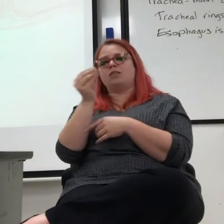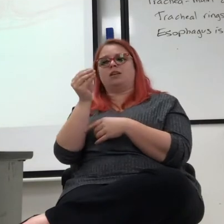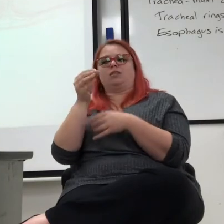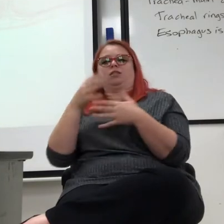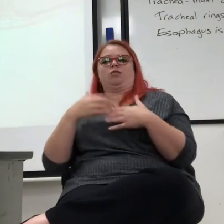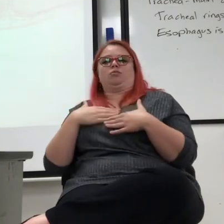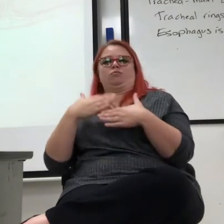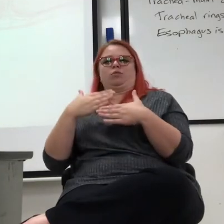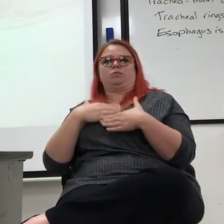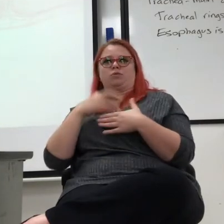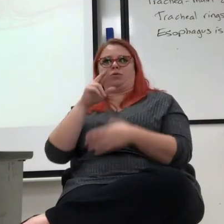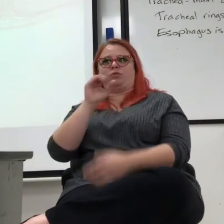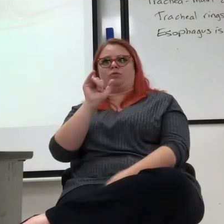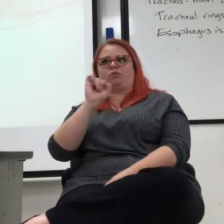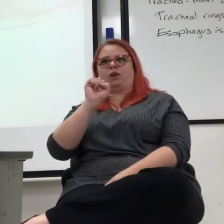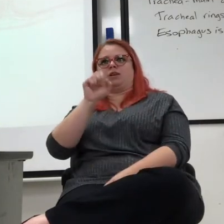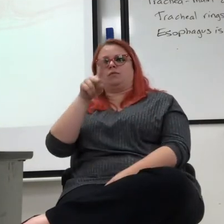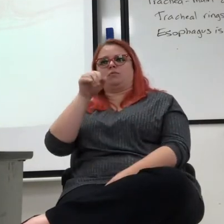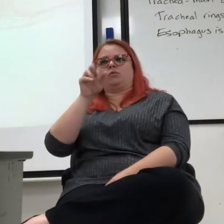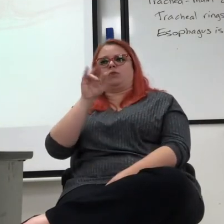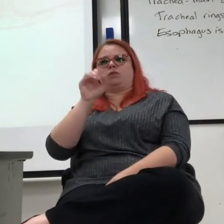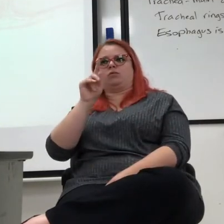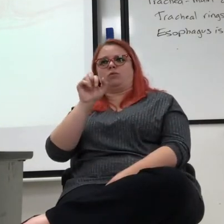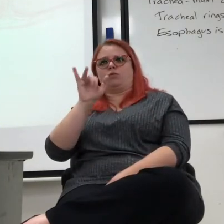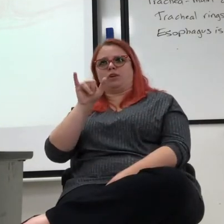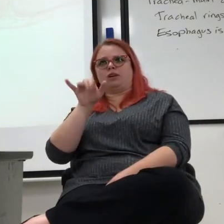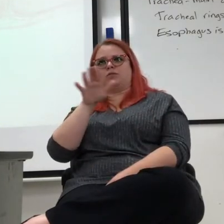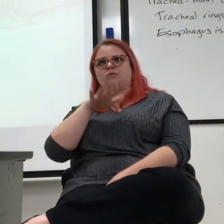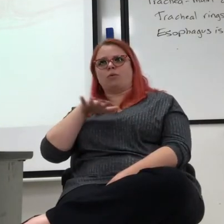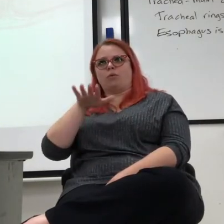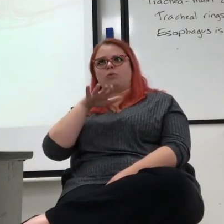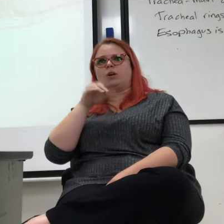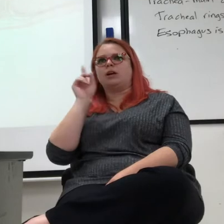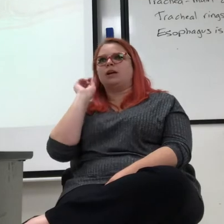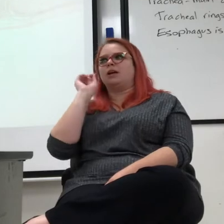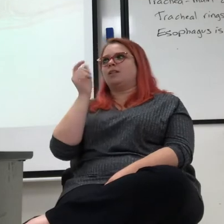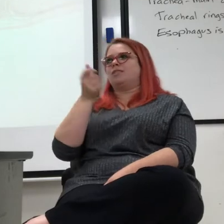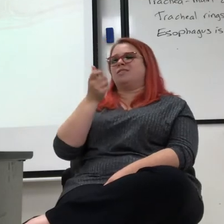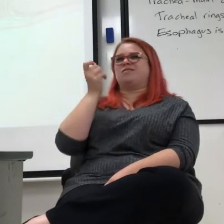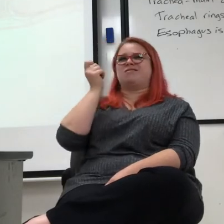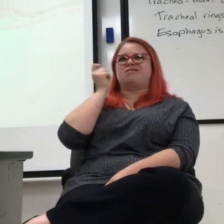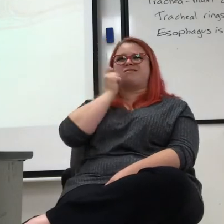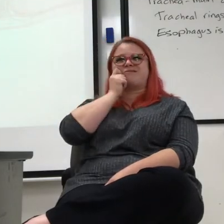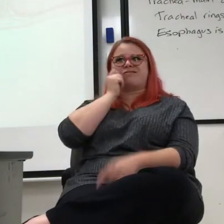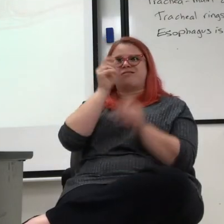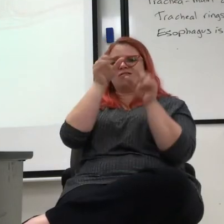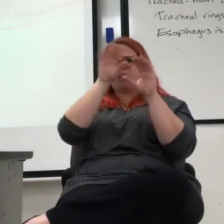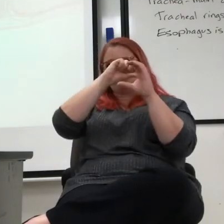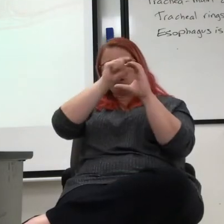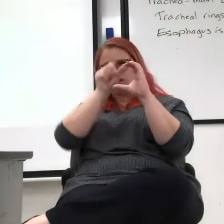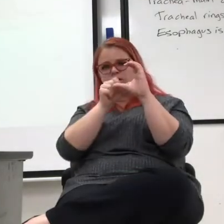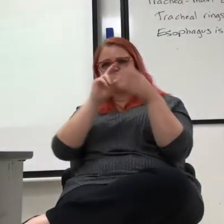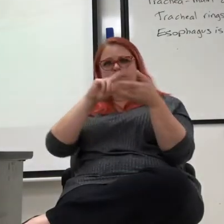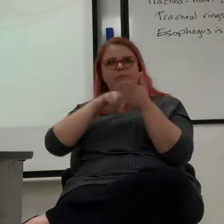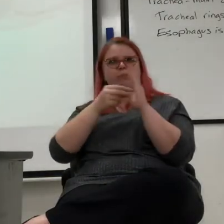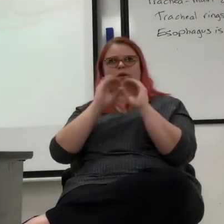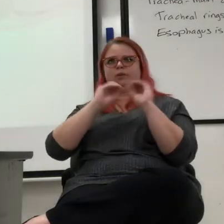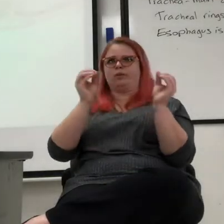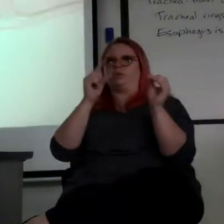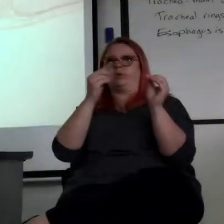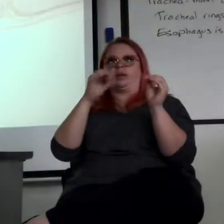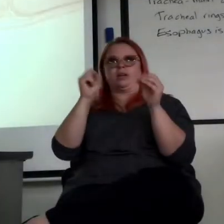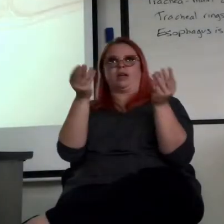main conducting airway. Okay, look how thick that wall is. There's gonna be no gas exchange across a wall that thick. And what I want students to